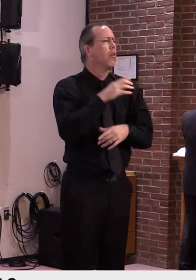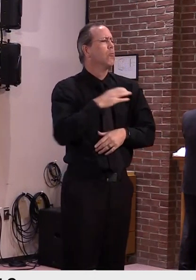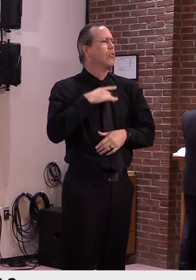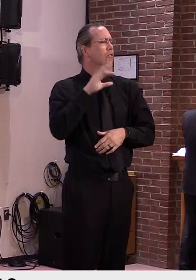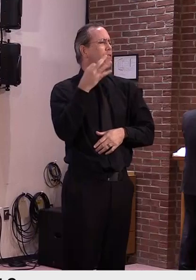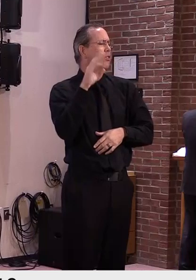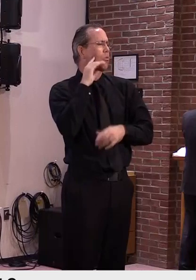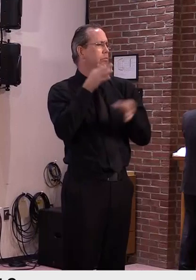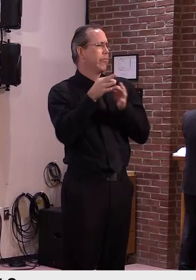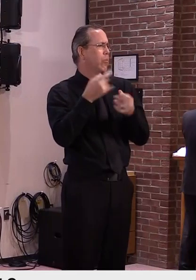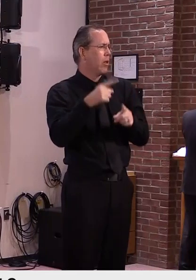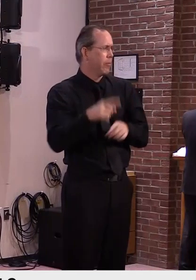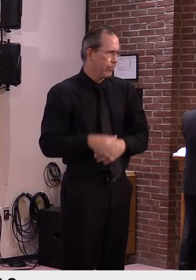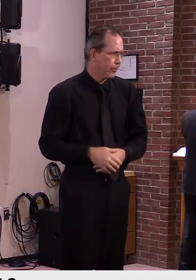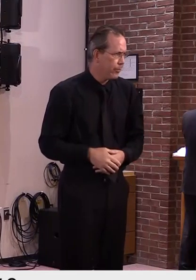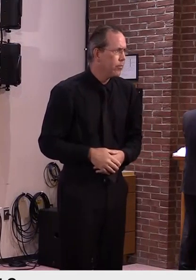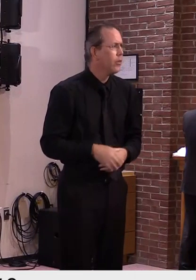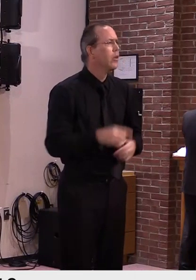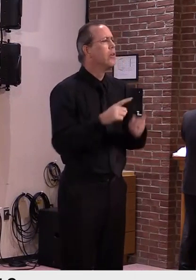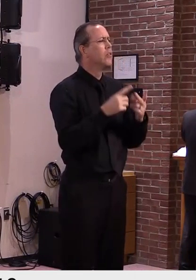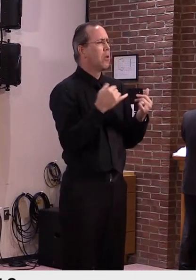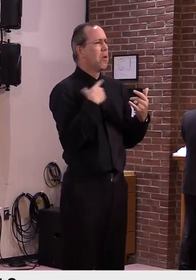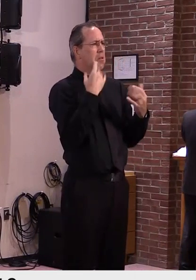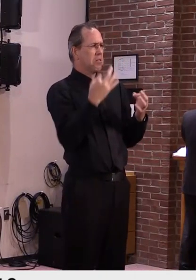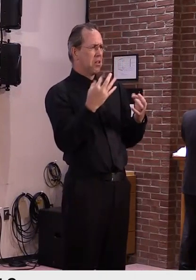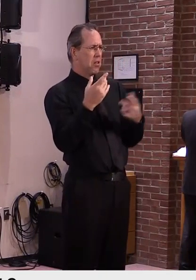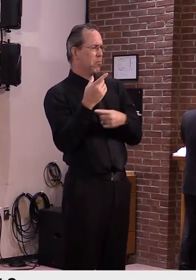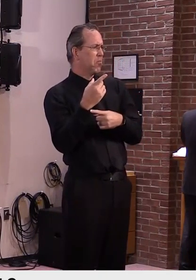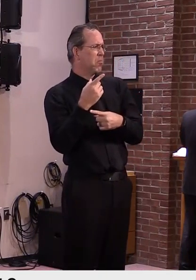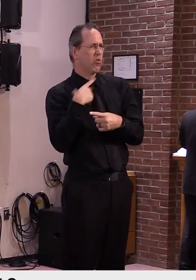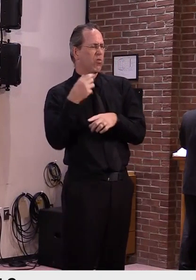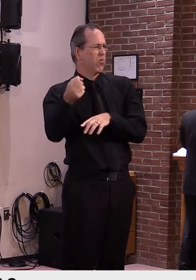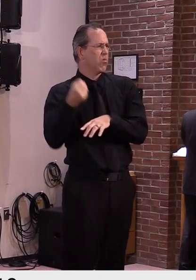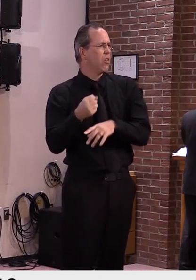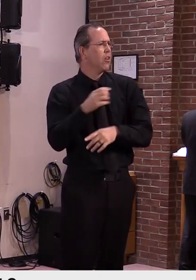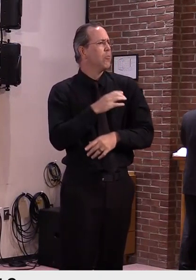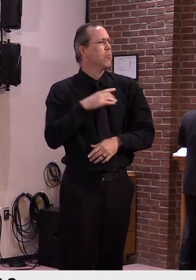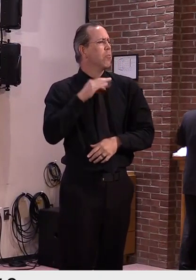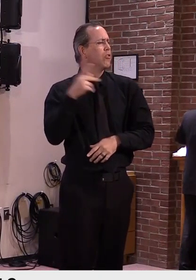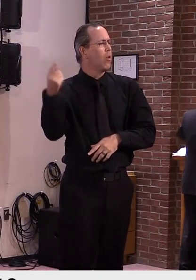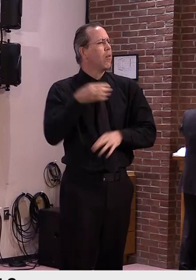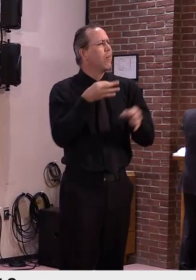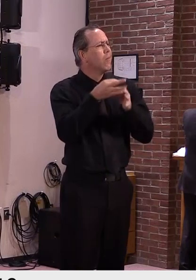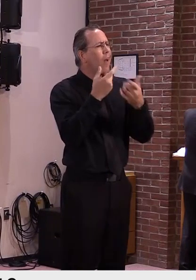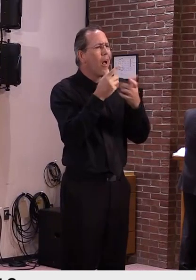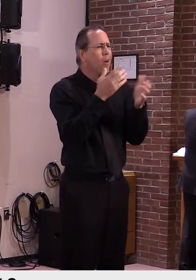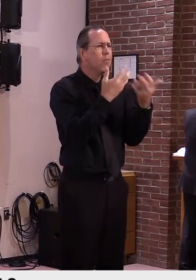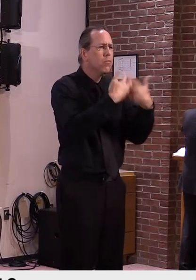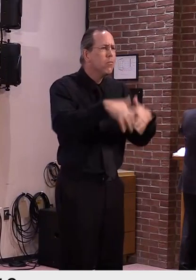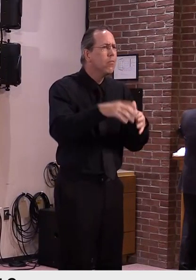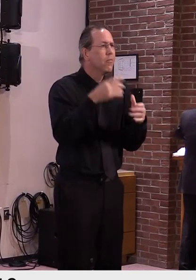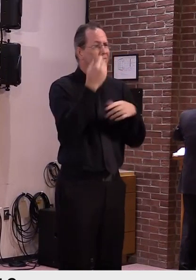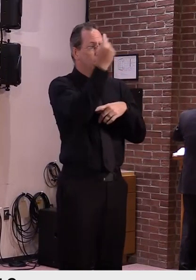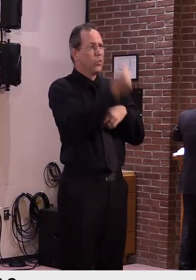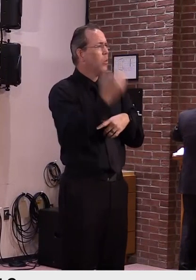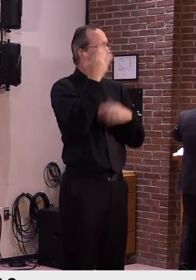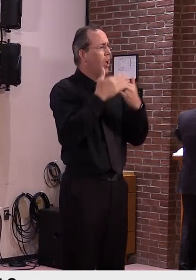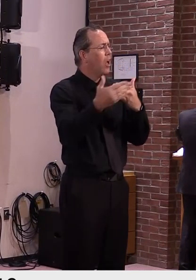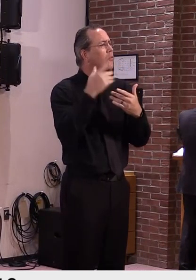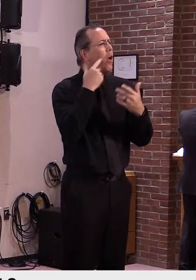the modeling earlier in the week is to help make it easier for travelers to plan so they can follow the travel and quarantine policy, and our